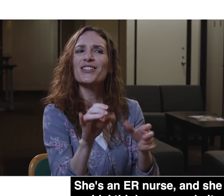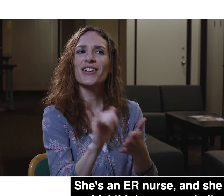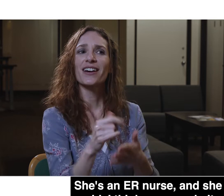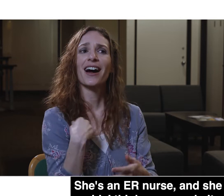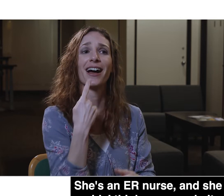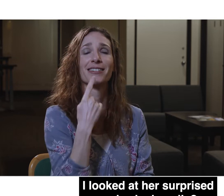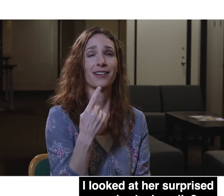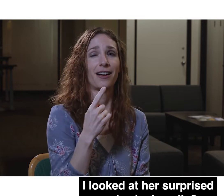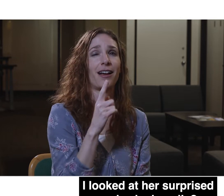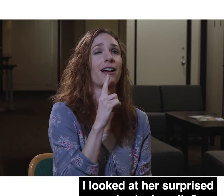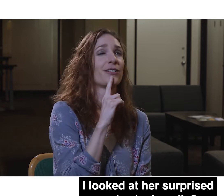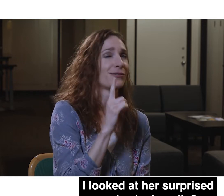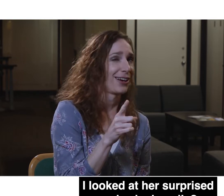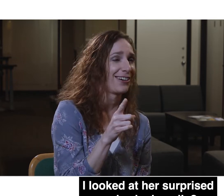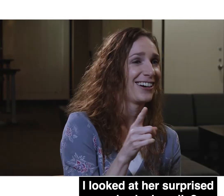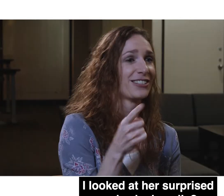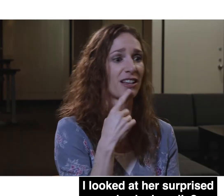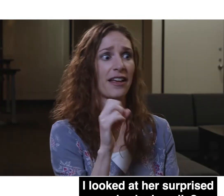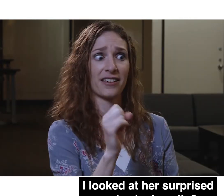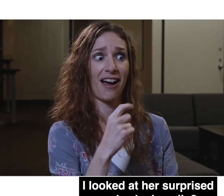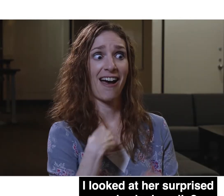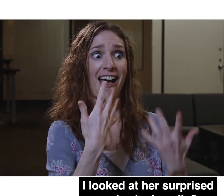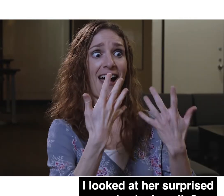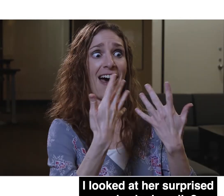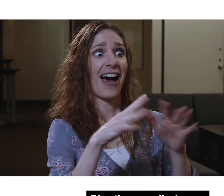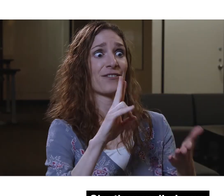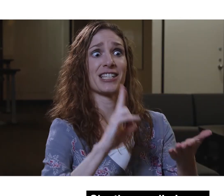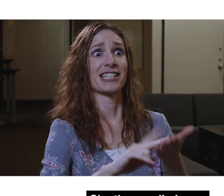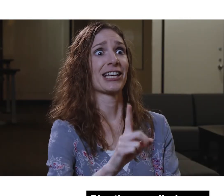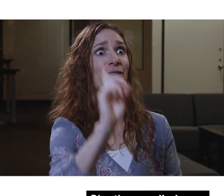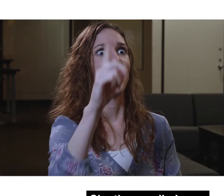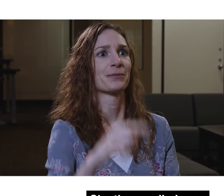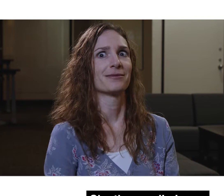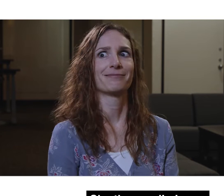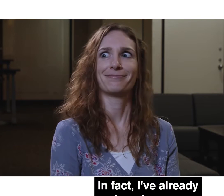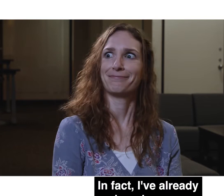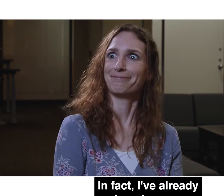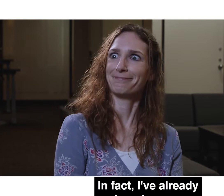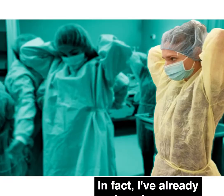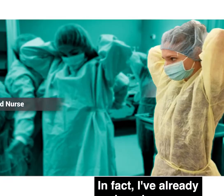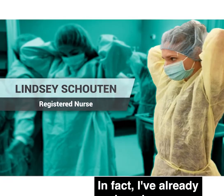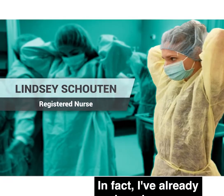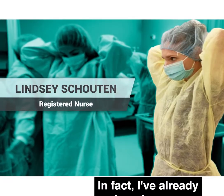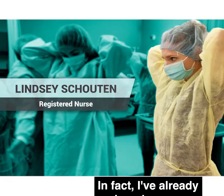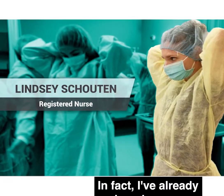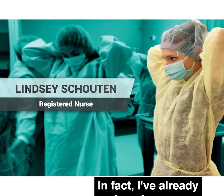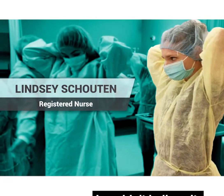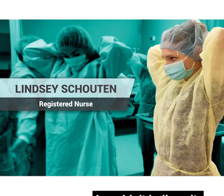it." I looked at her surprised and asked, "Really?" She then replied, "Yes, in fact, I've already signed you up." I couldn't